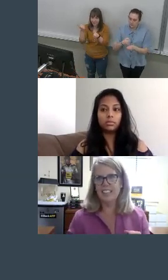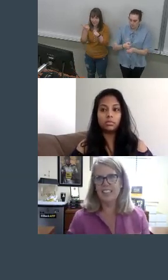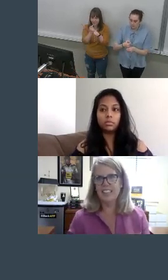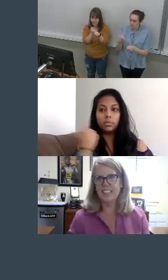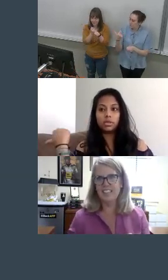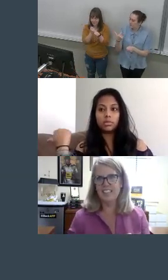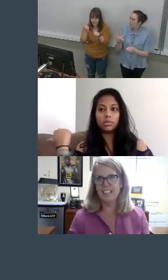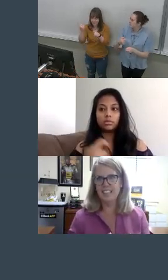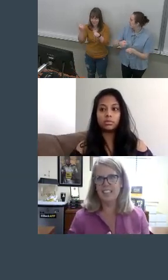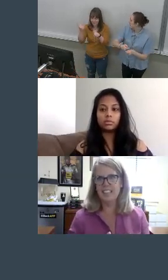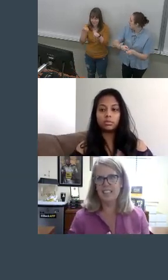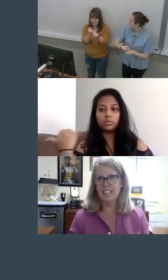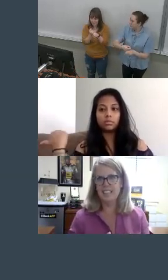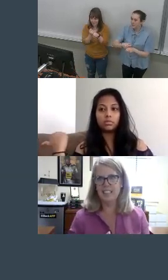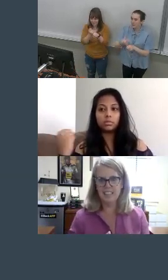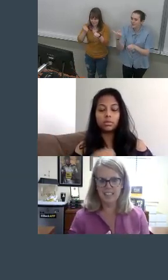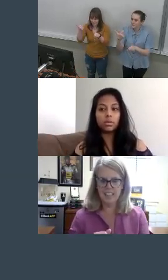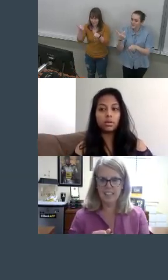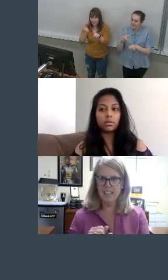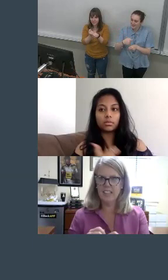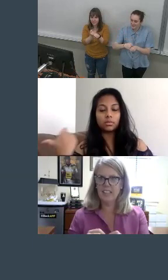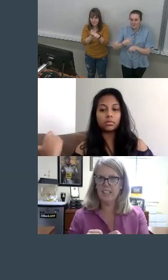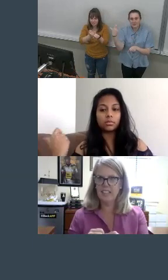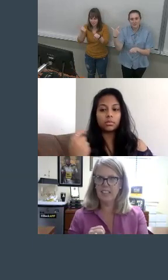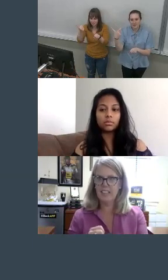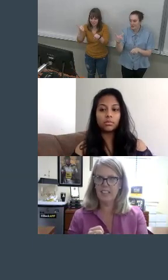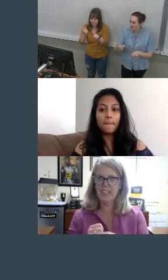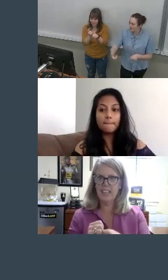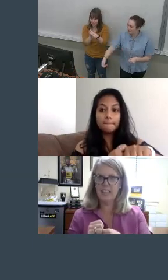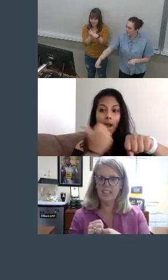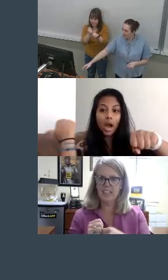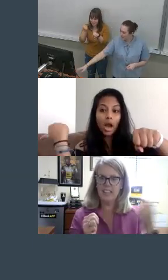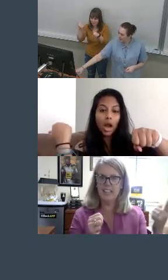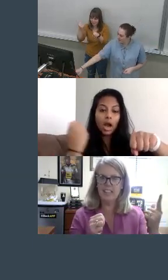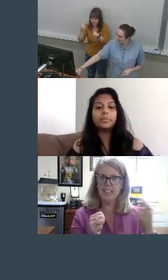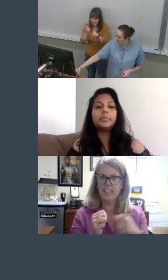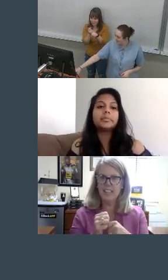Impeachment. I don't know why it reminds me of like popping in bottle cap. Impeachment.